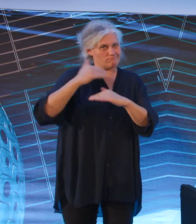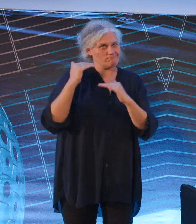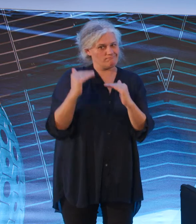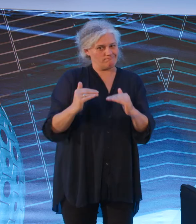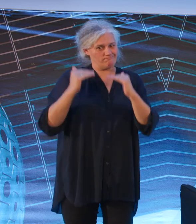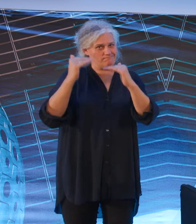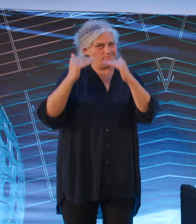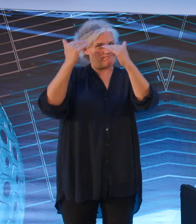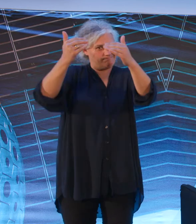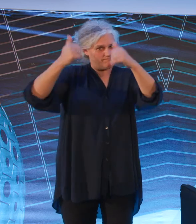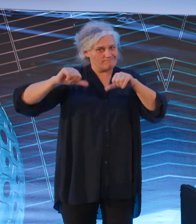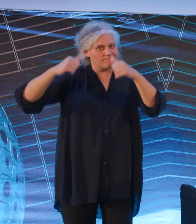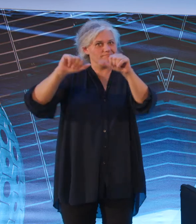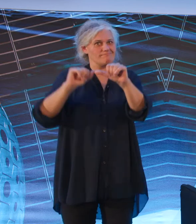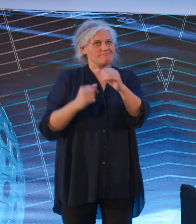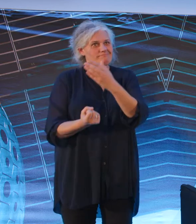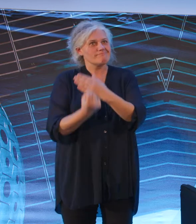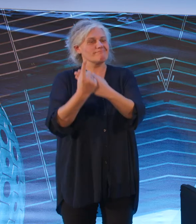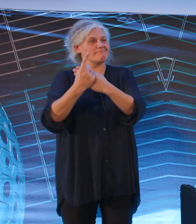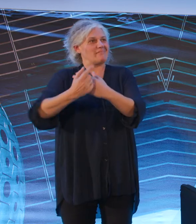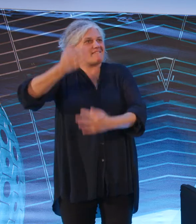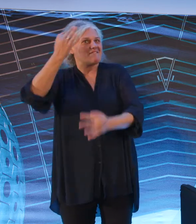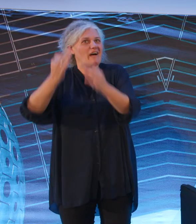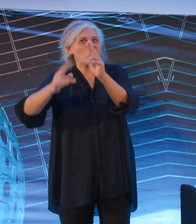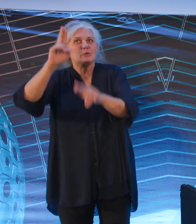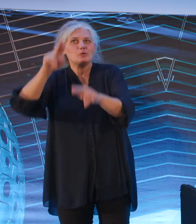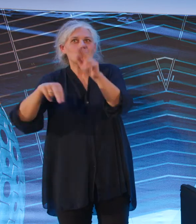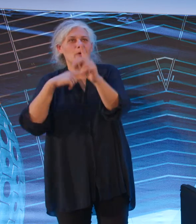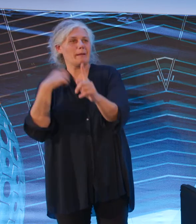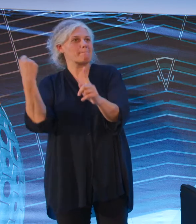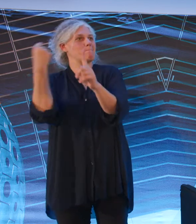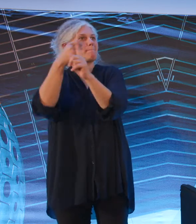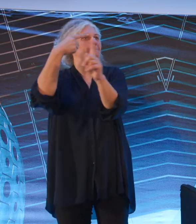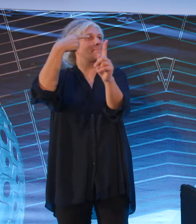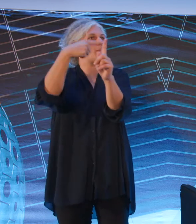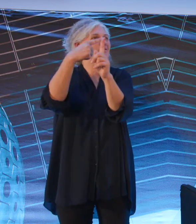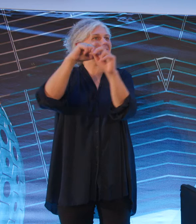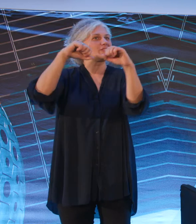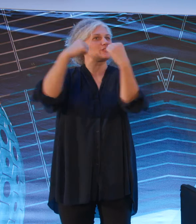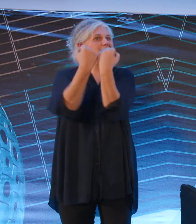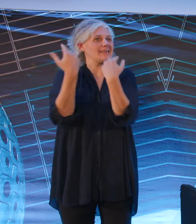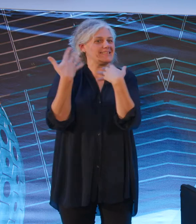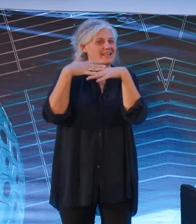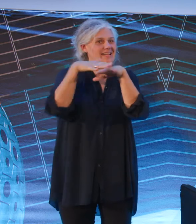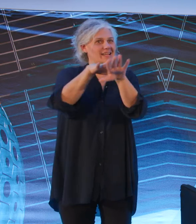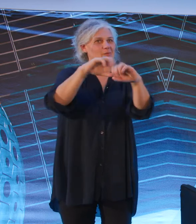excel, innovate, and make a positive impact on society.